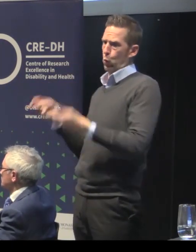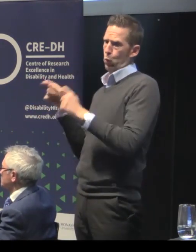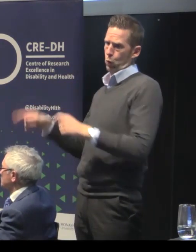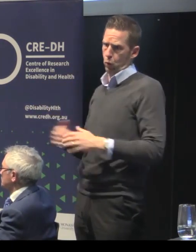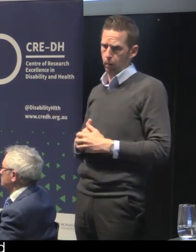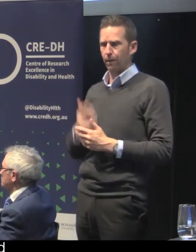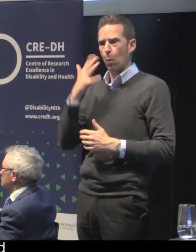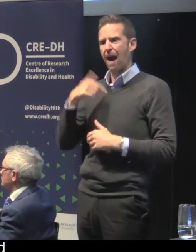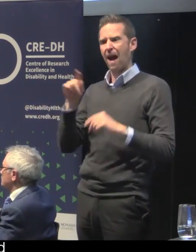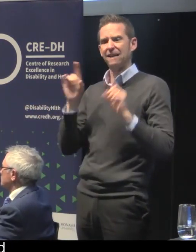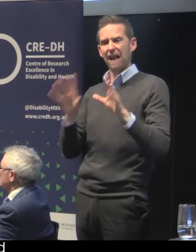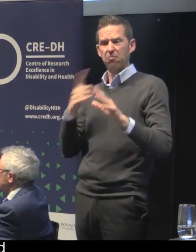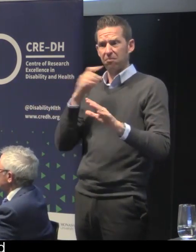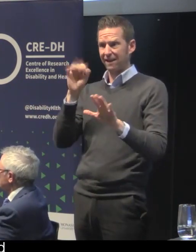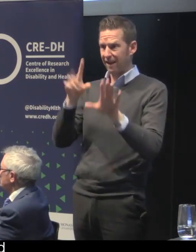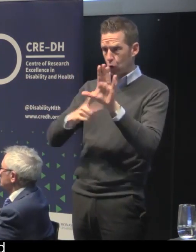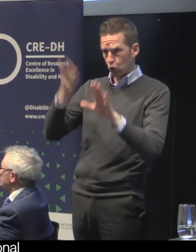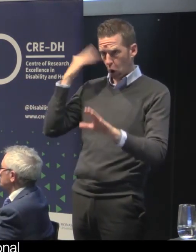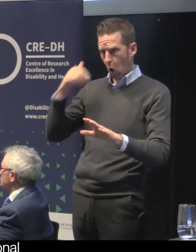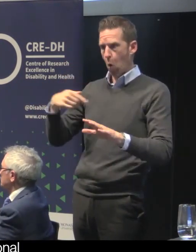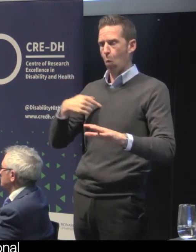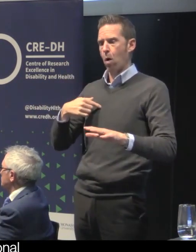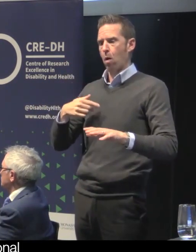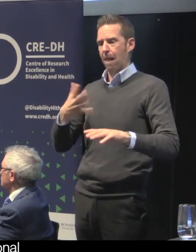I first started 10 years ago, when I was paralyzed to have a